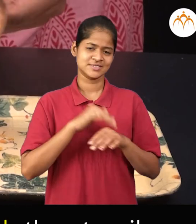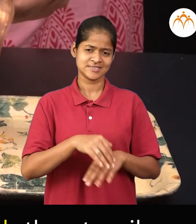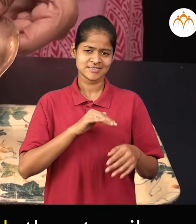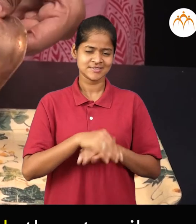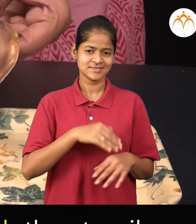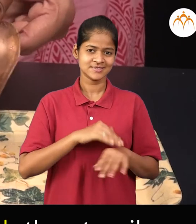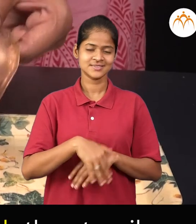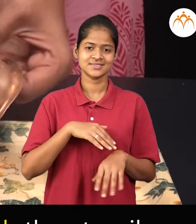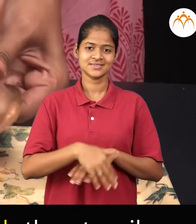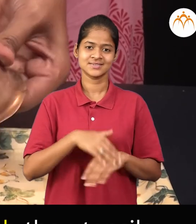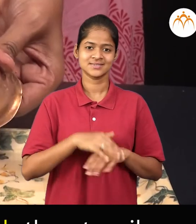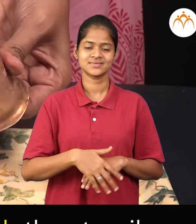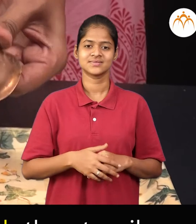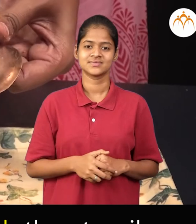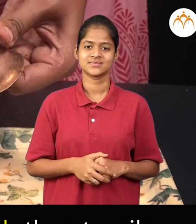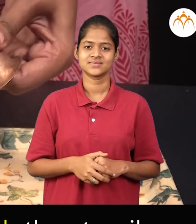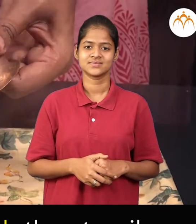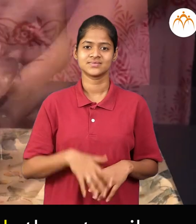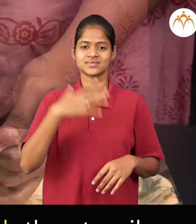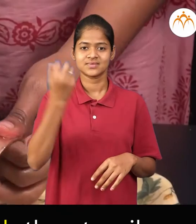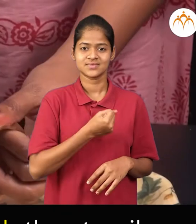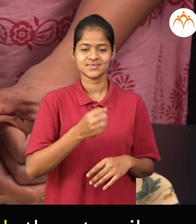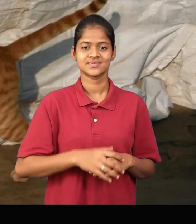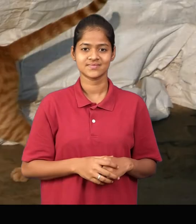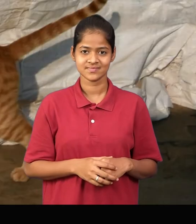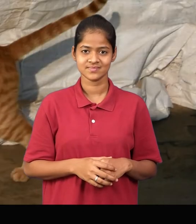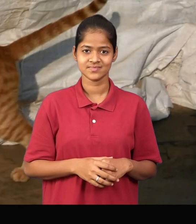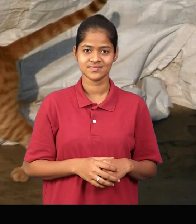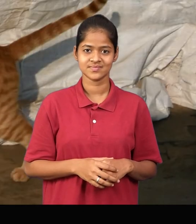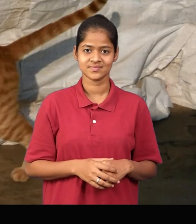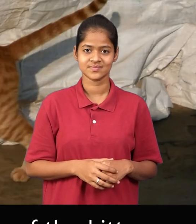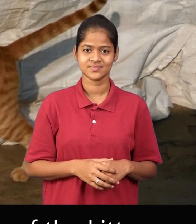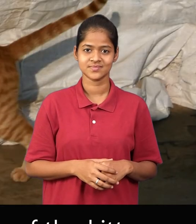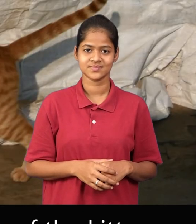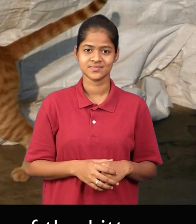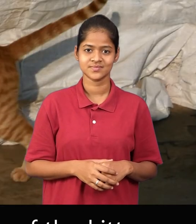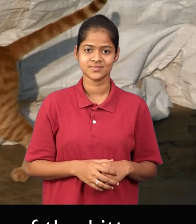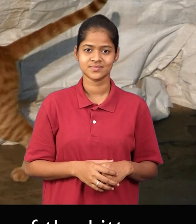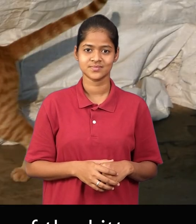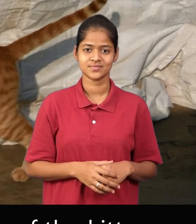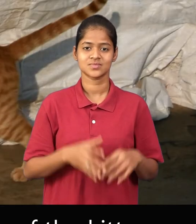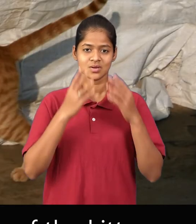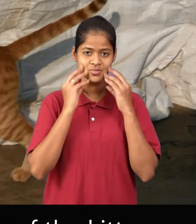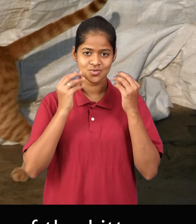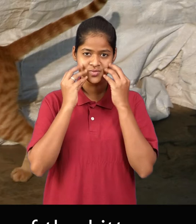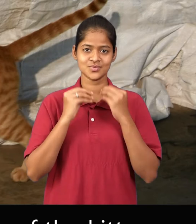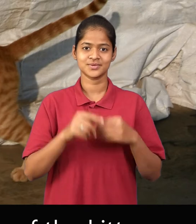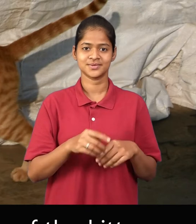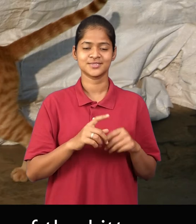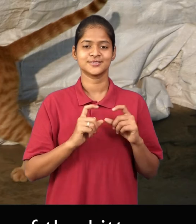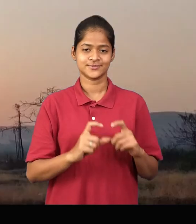Mother has to scrub the utensils. Take Rahul will take care